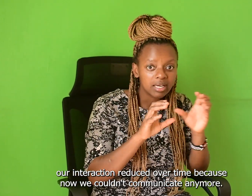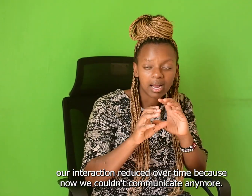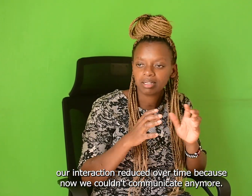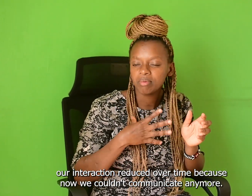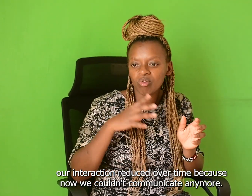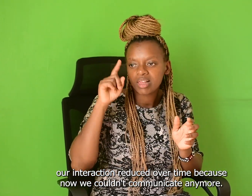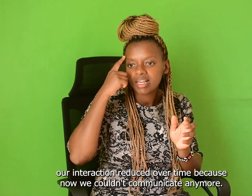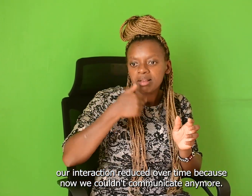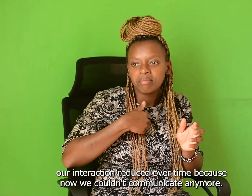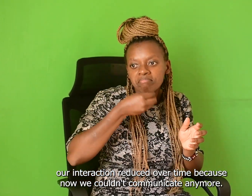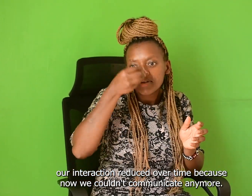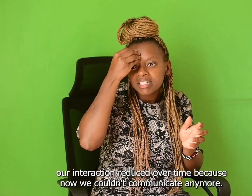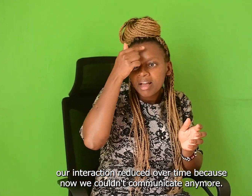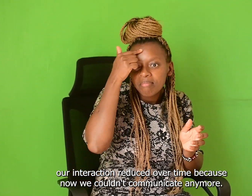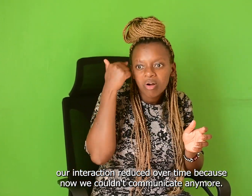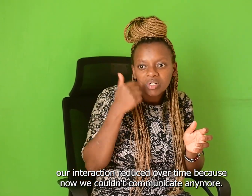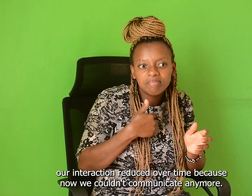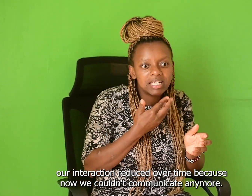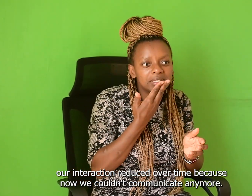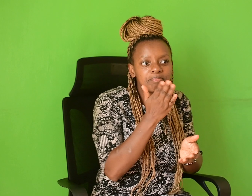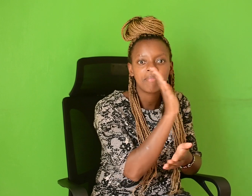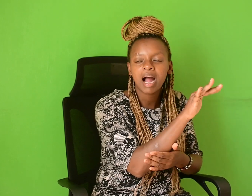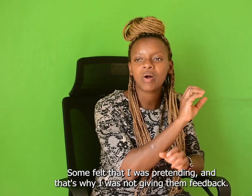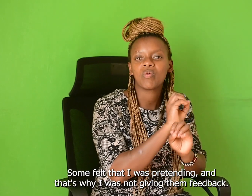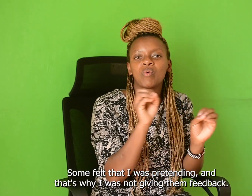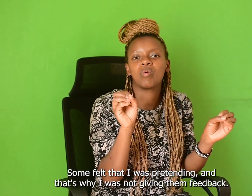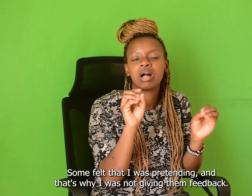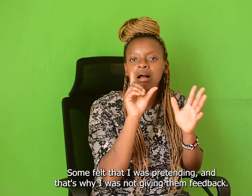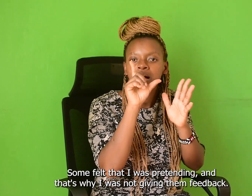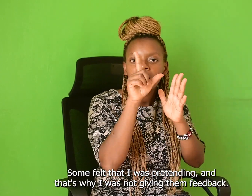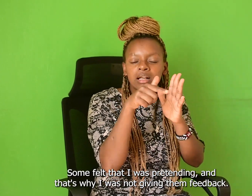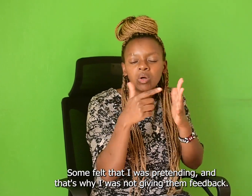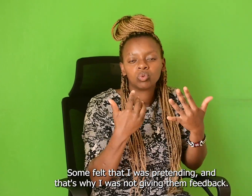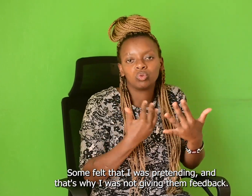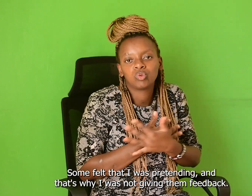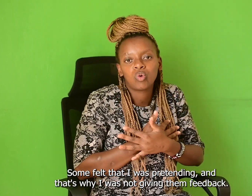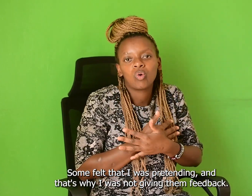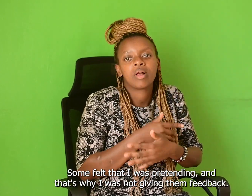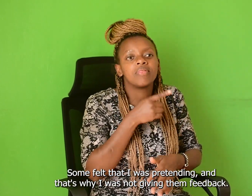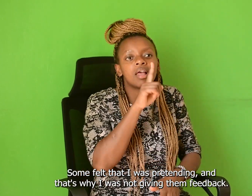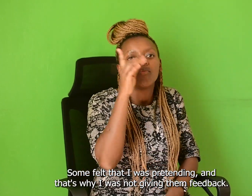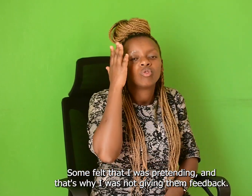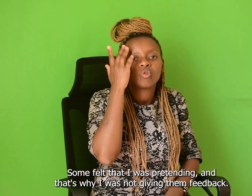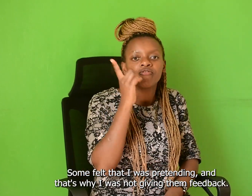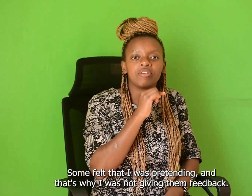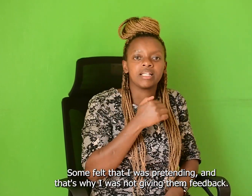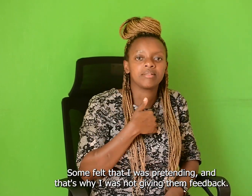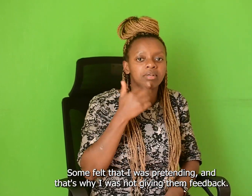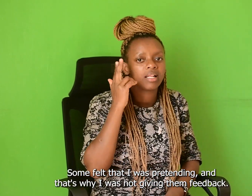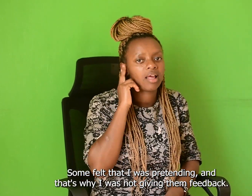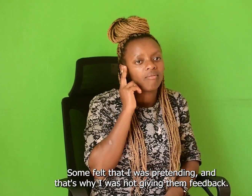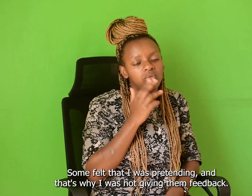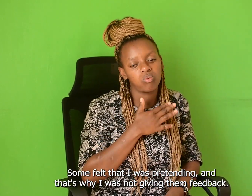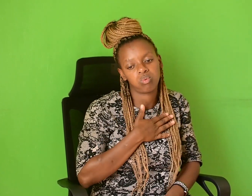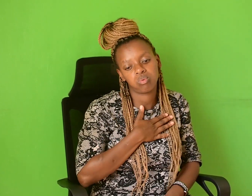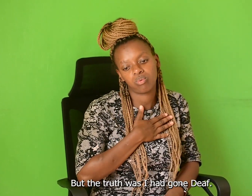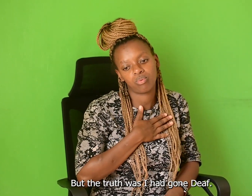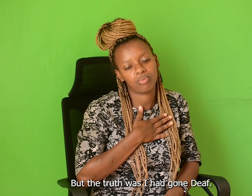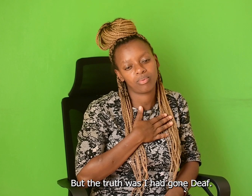over time because now we couldn't communicate anymore. Some felt that I was pretending, and that's why I was not giving them feedback, but